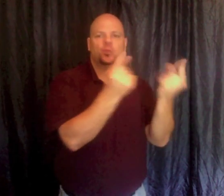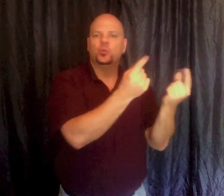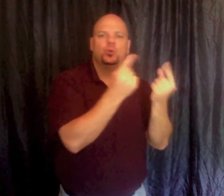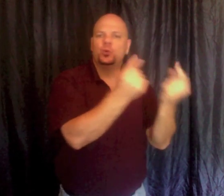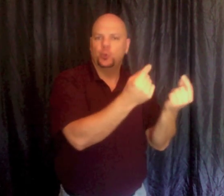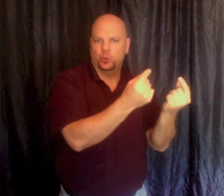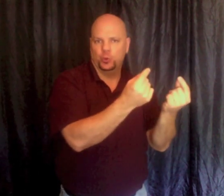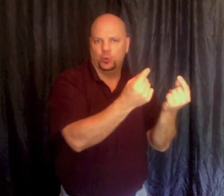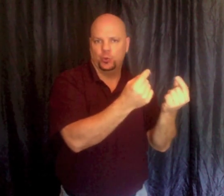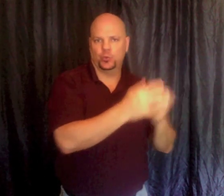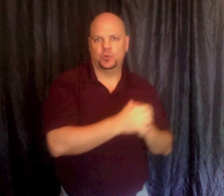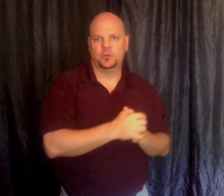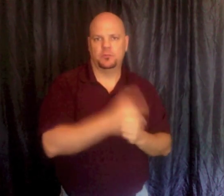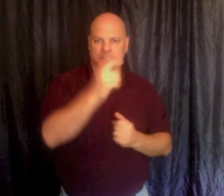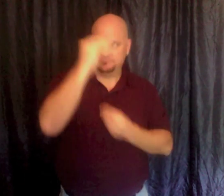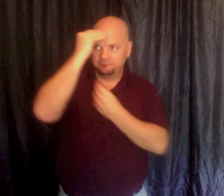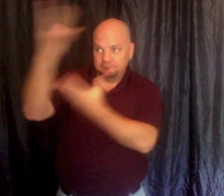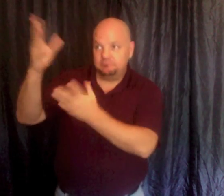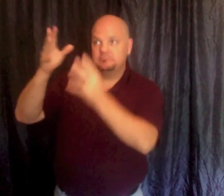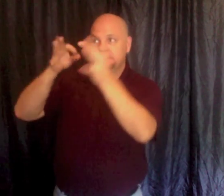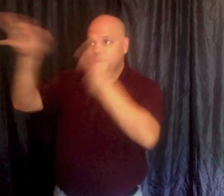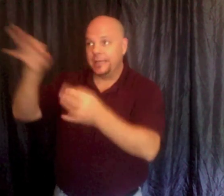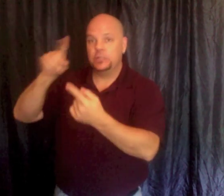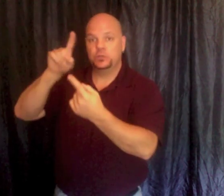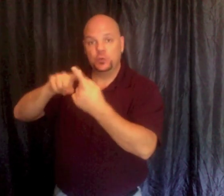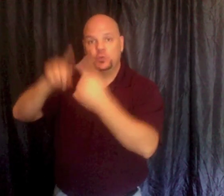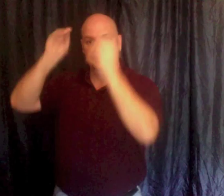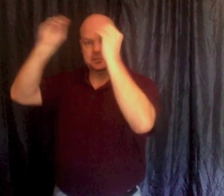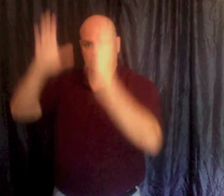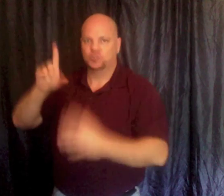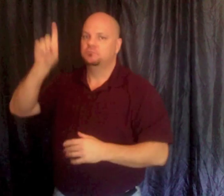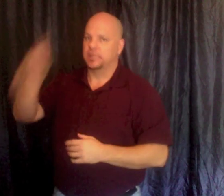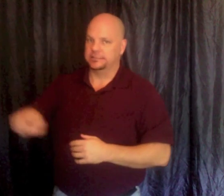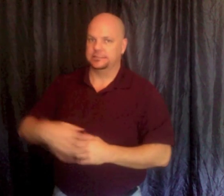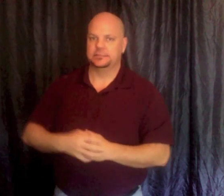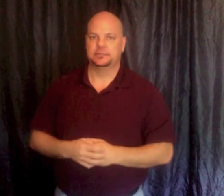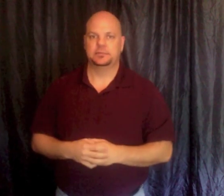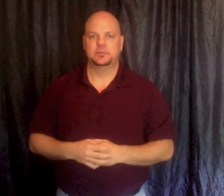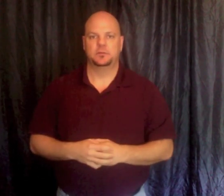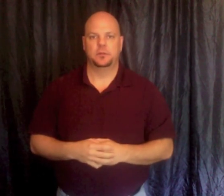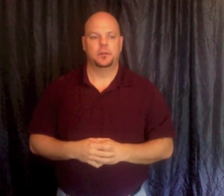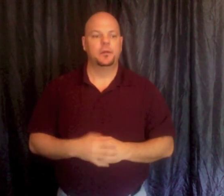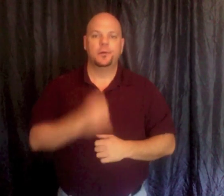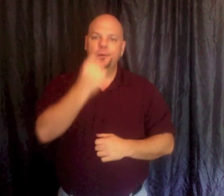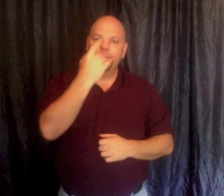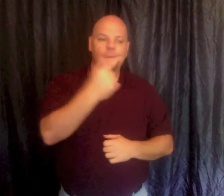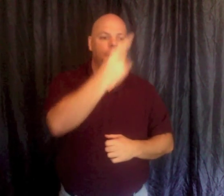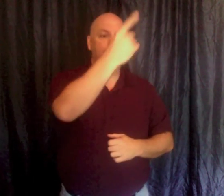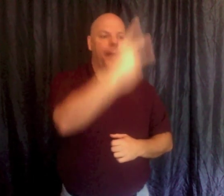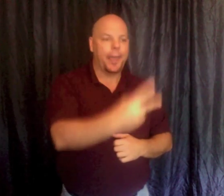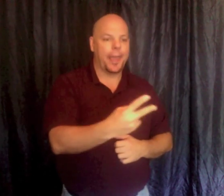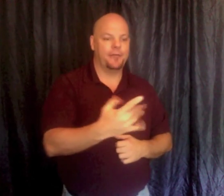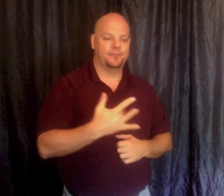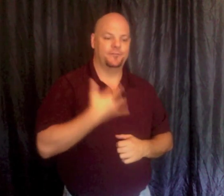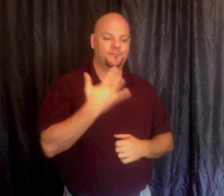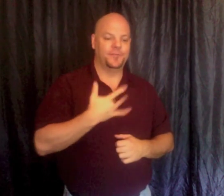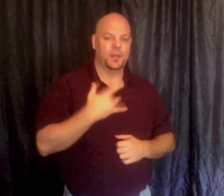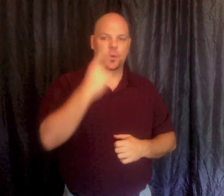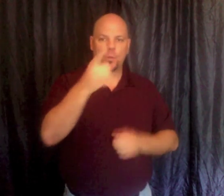to the teachers. Again, you can't have half the people thinking that they're in New